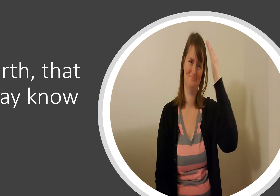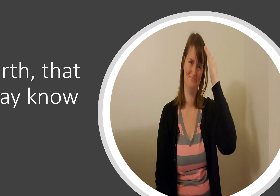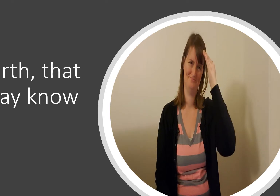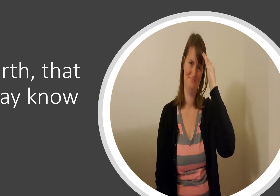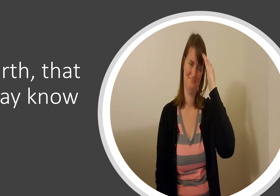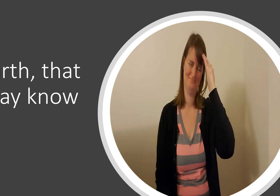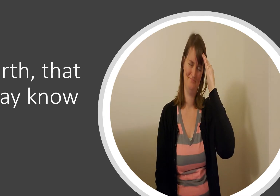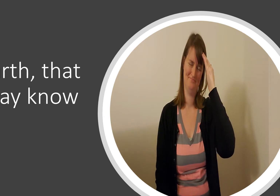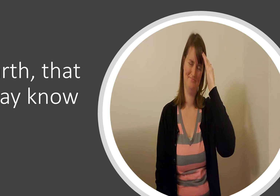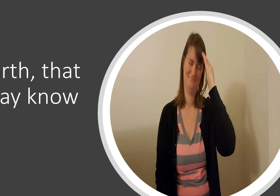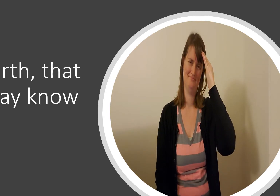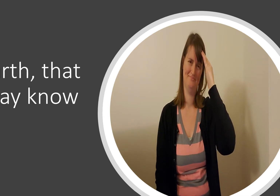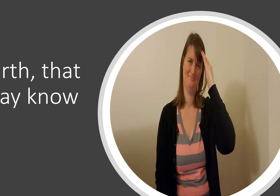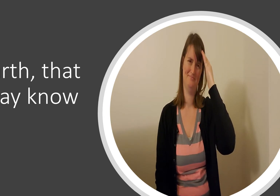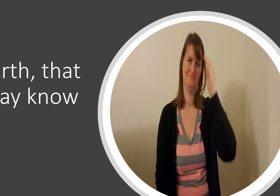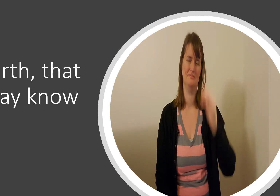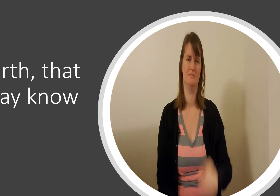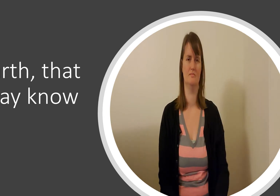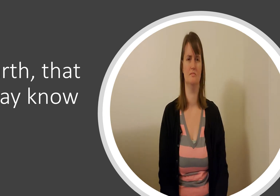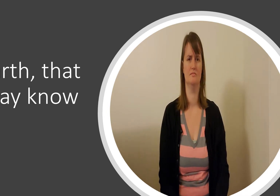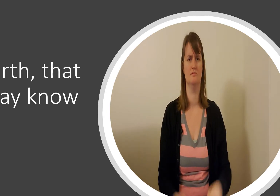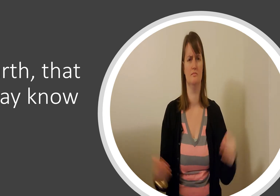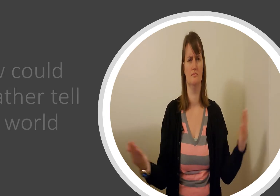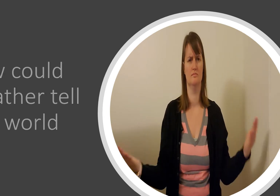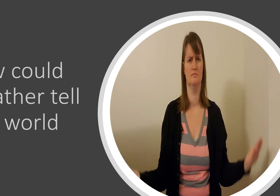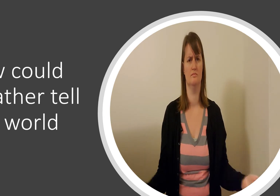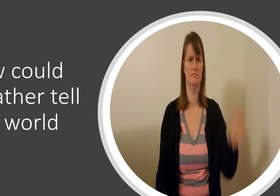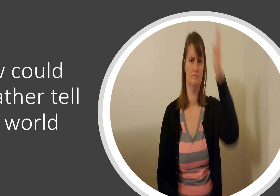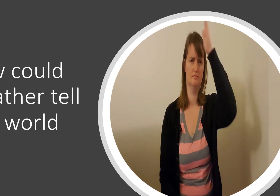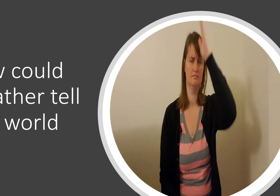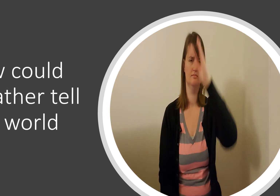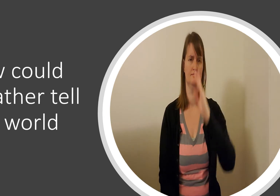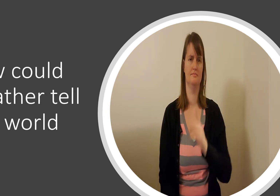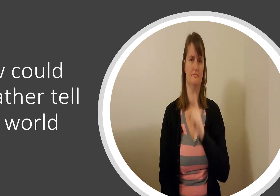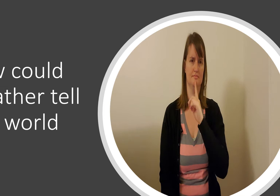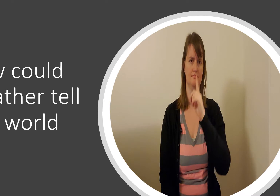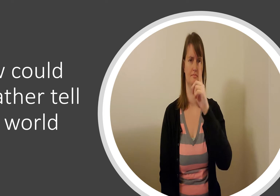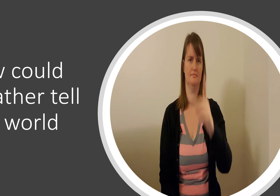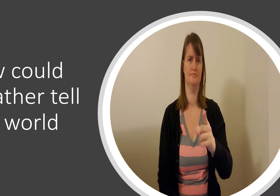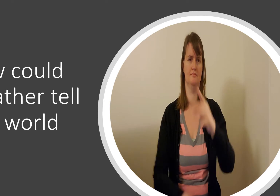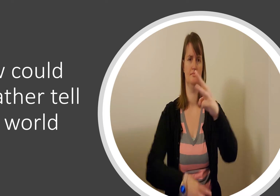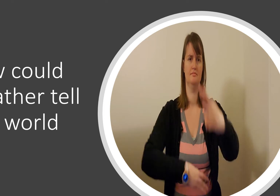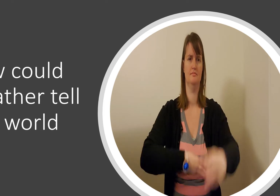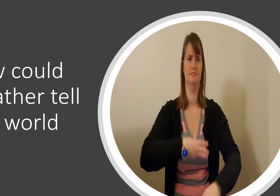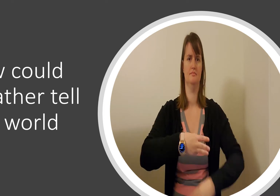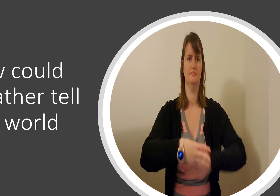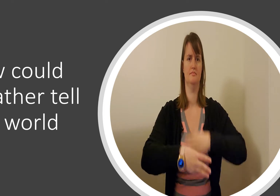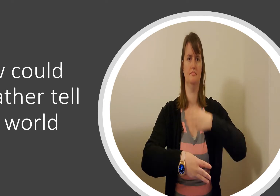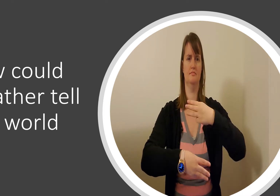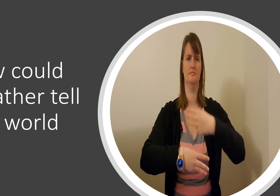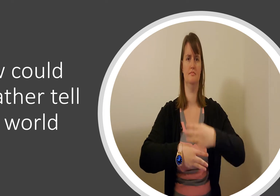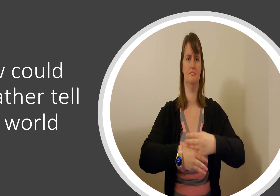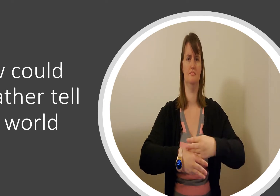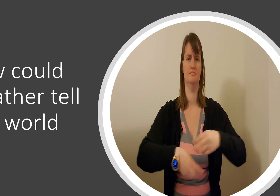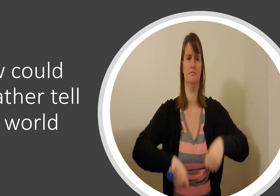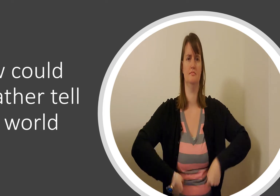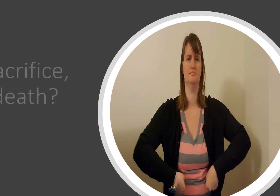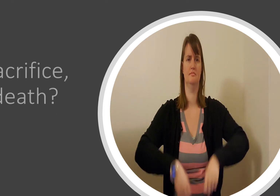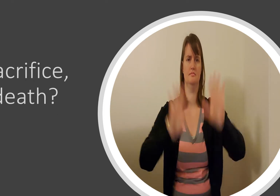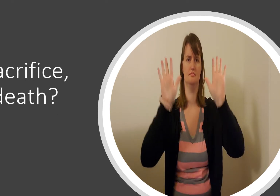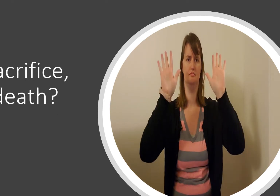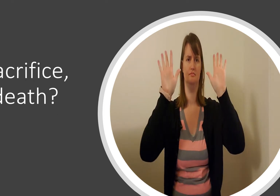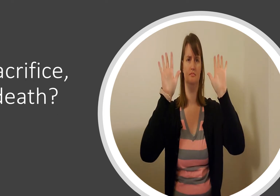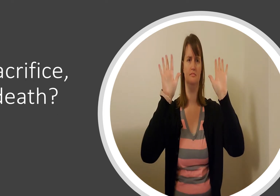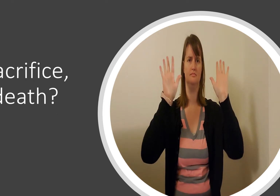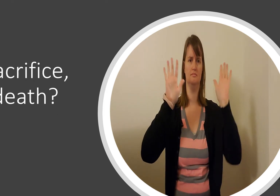may know. How could the Father tell the world